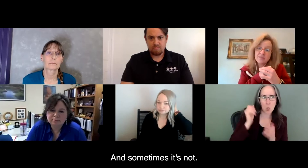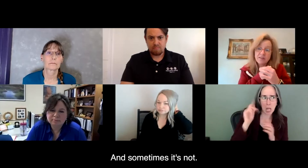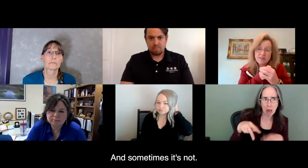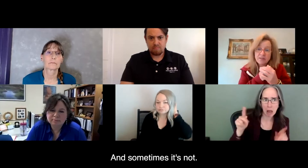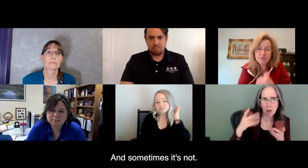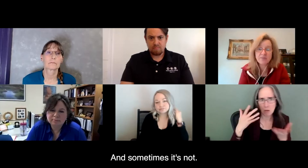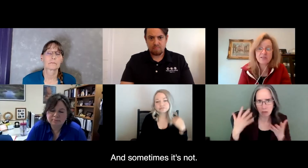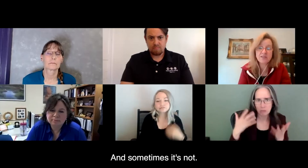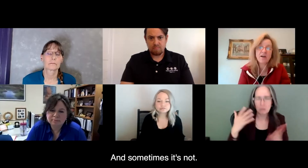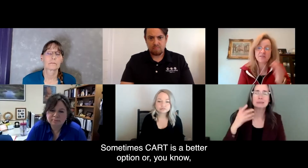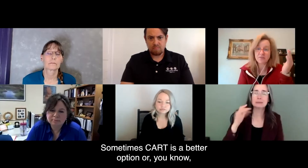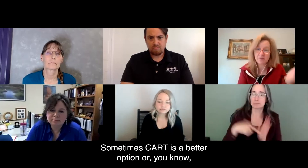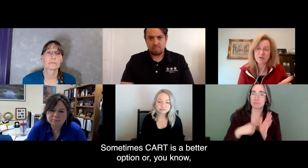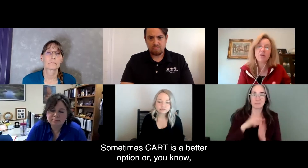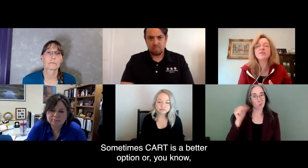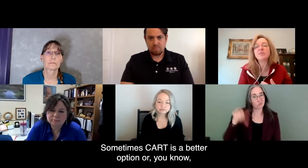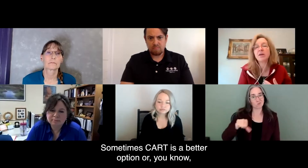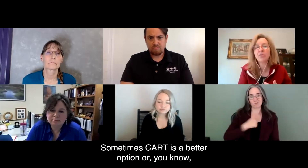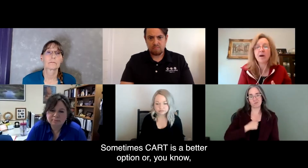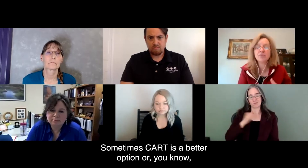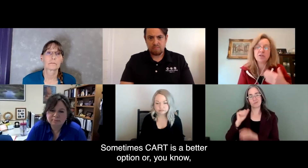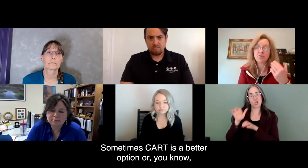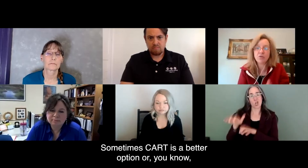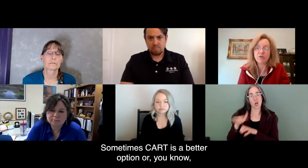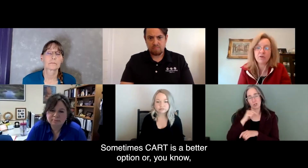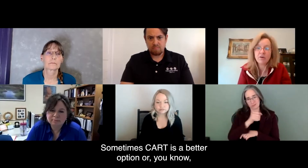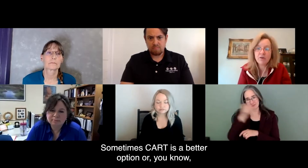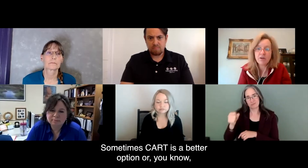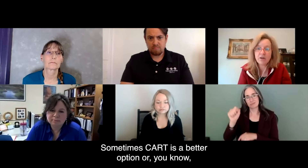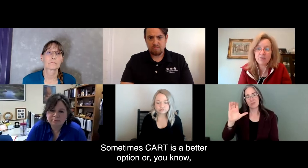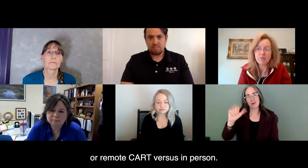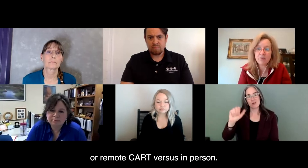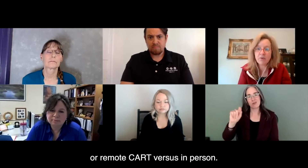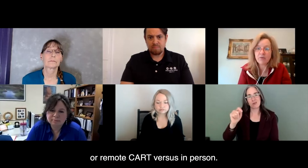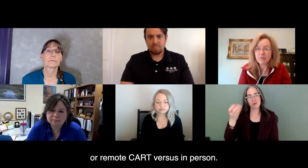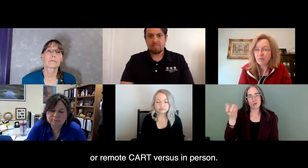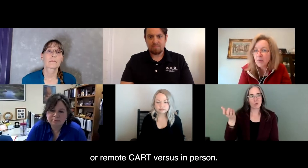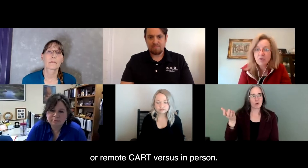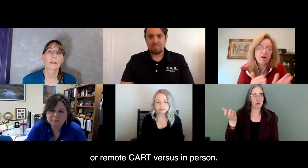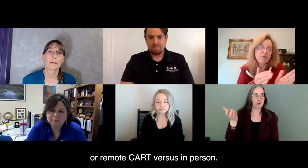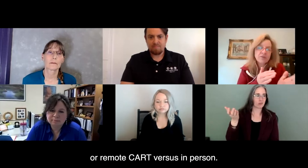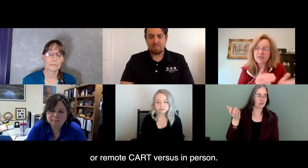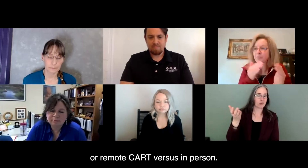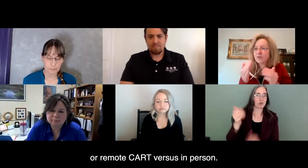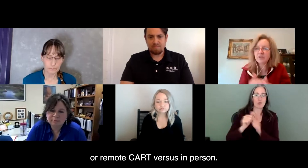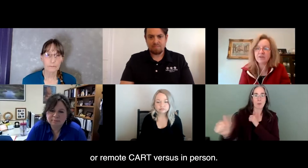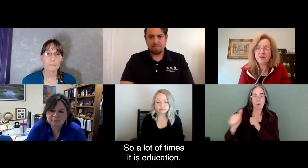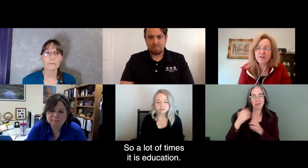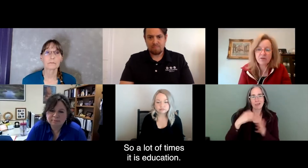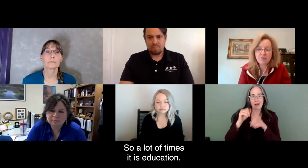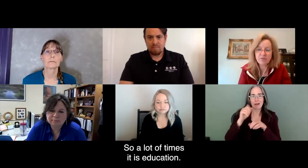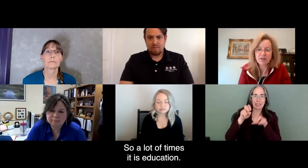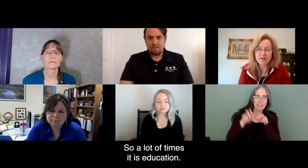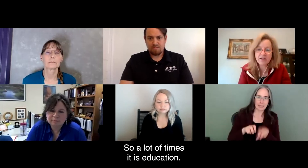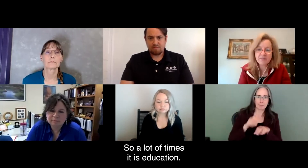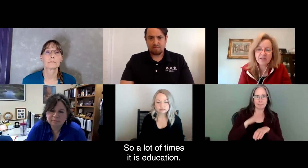And sometimes it's not. Sometimes CART is a better option, or, you know, or remote CART versus in person.